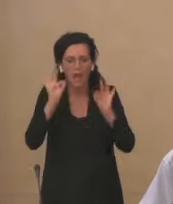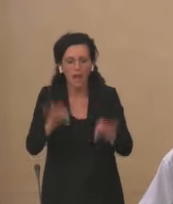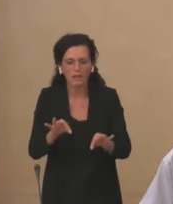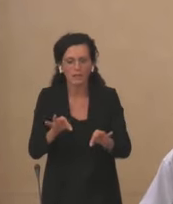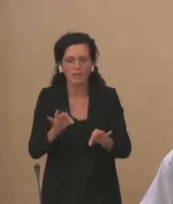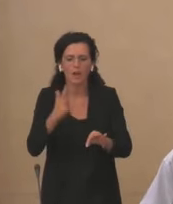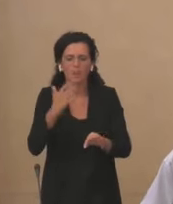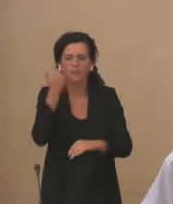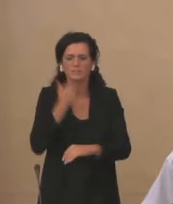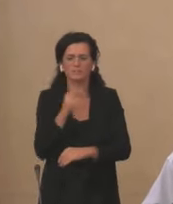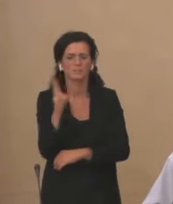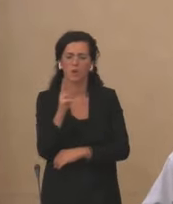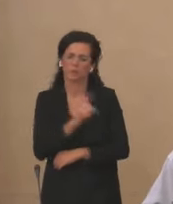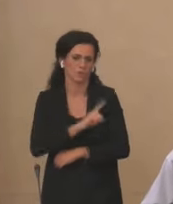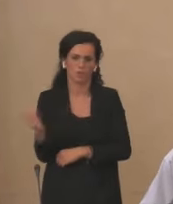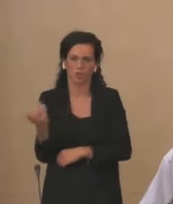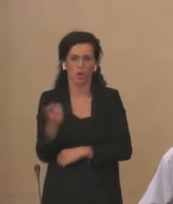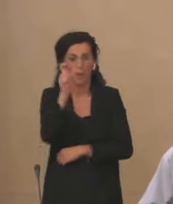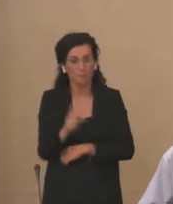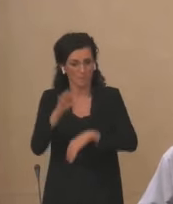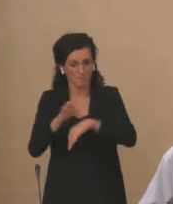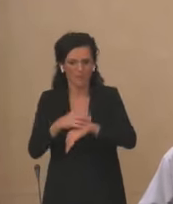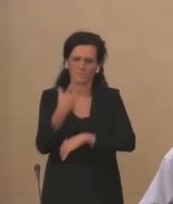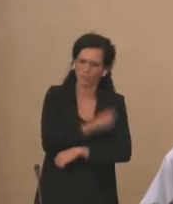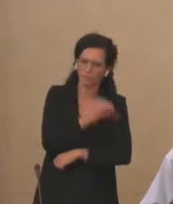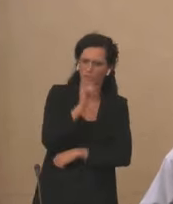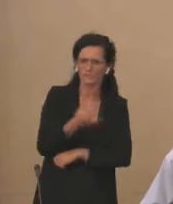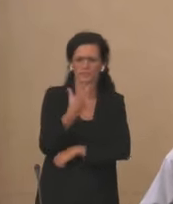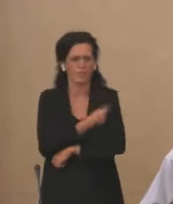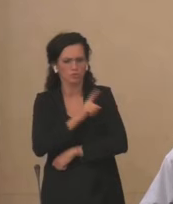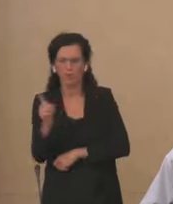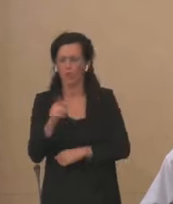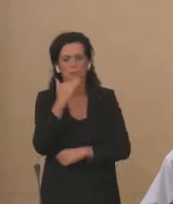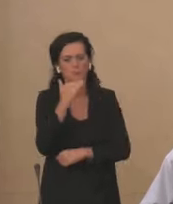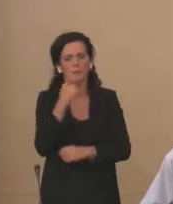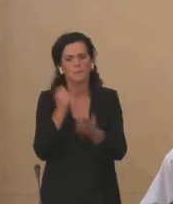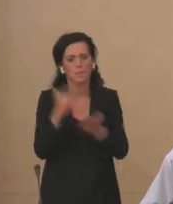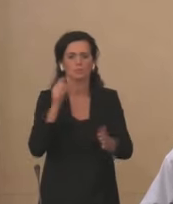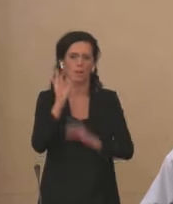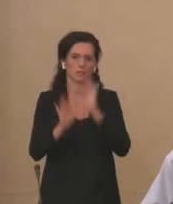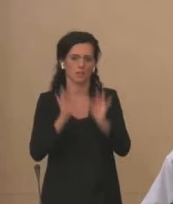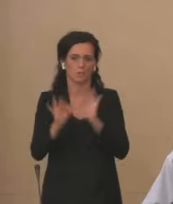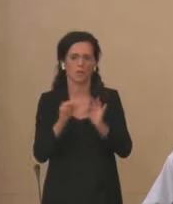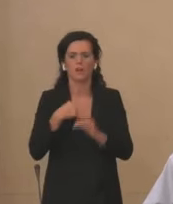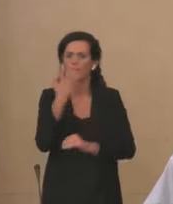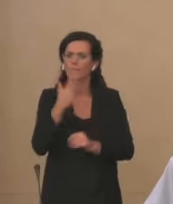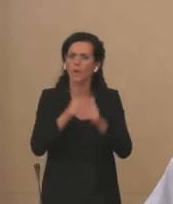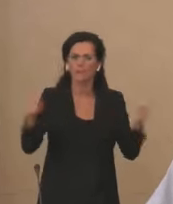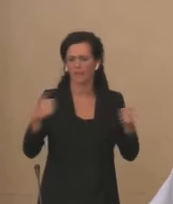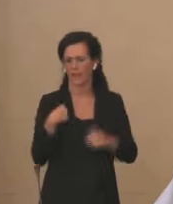differential. I thank you all for being here. I applaud your courage for standing up for your patients, citizens, and the rest